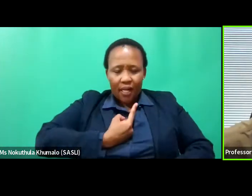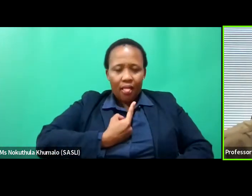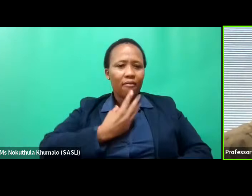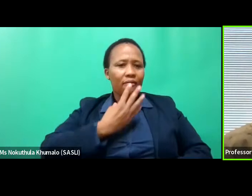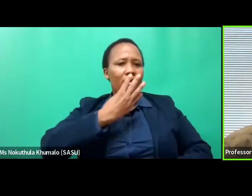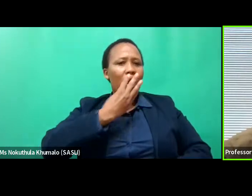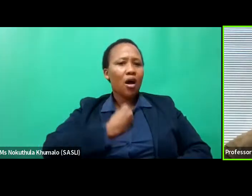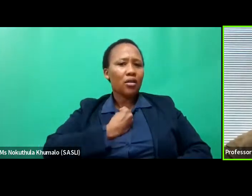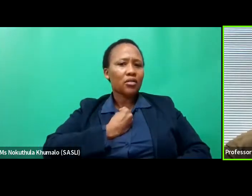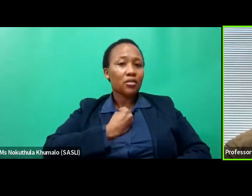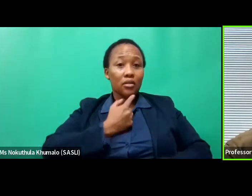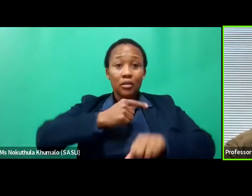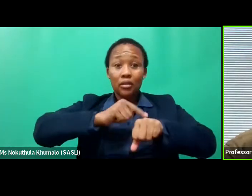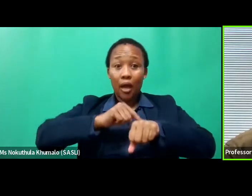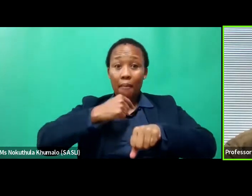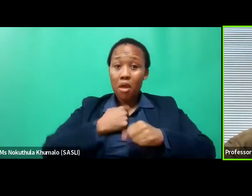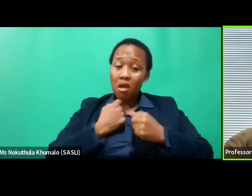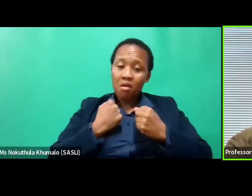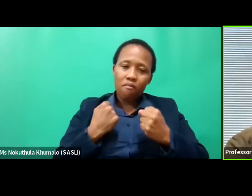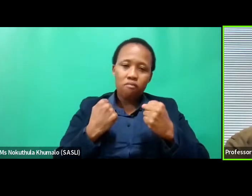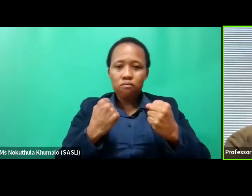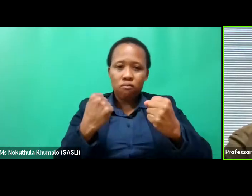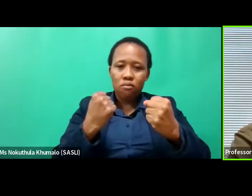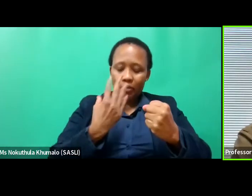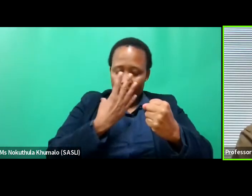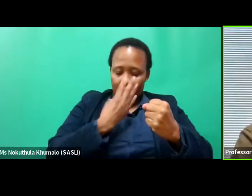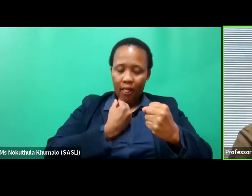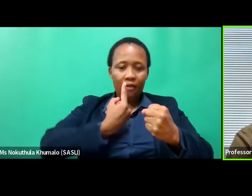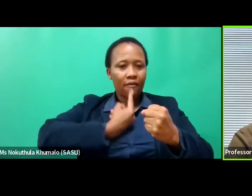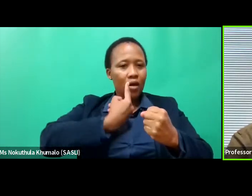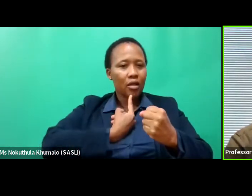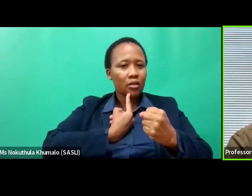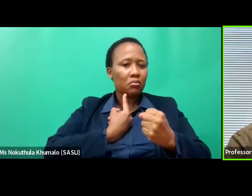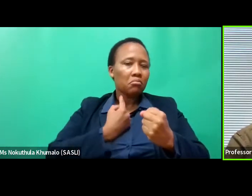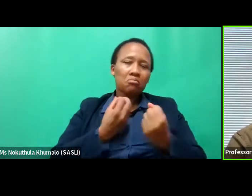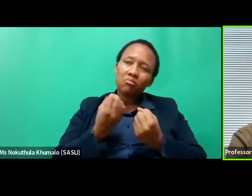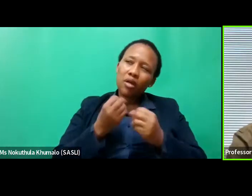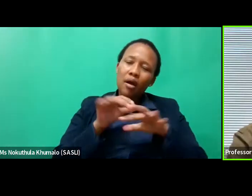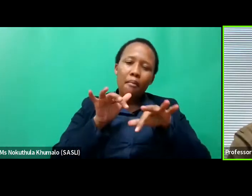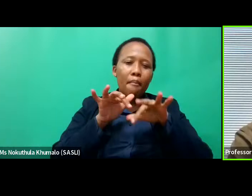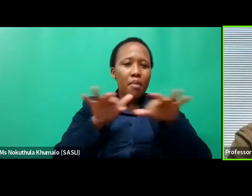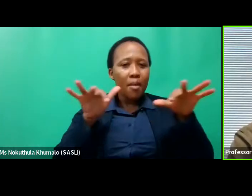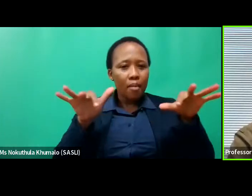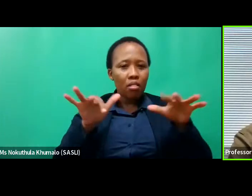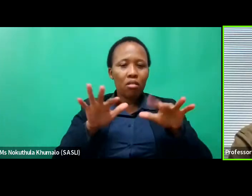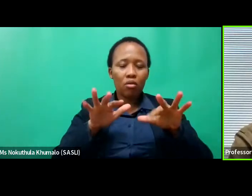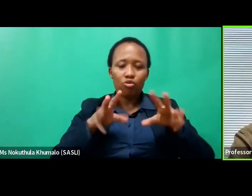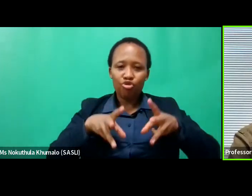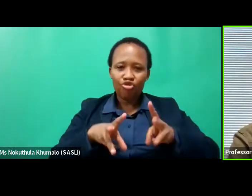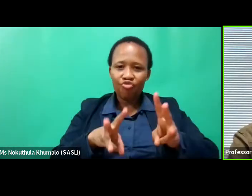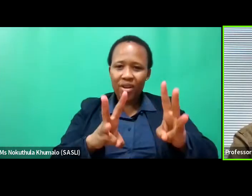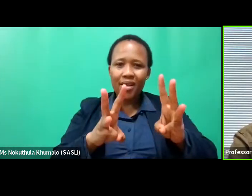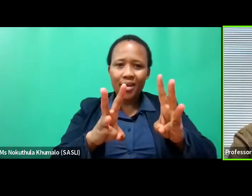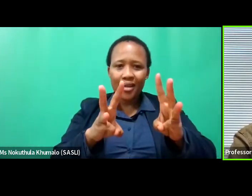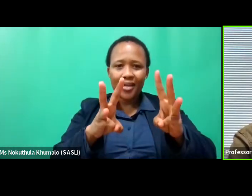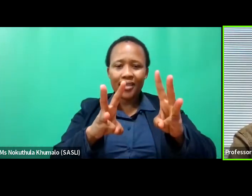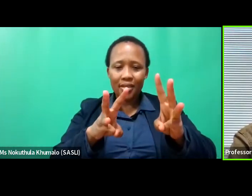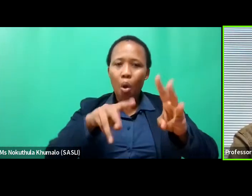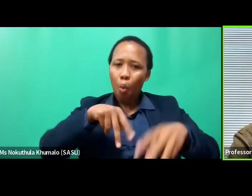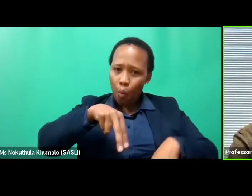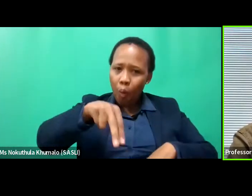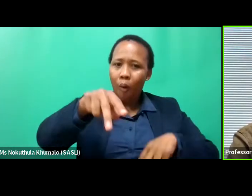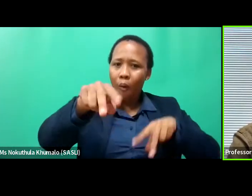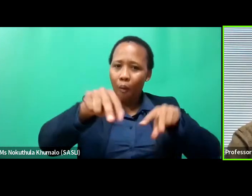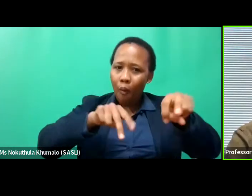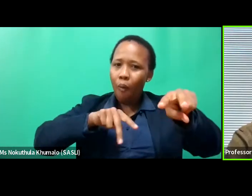the street, the people that walk on the street, who fix the potholes and